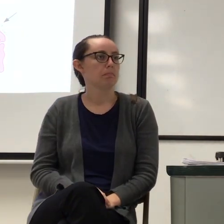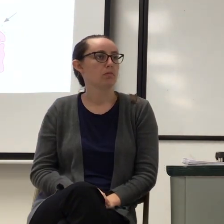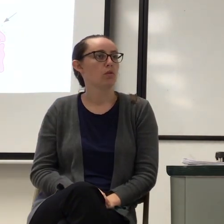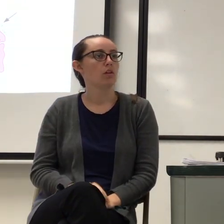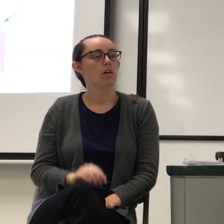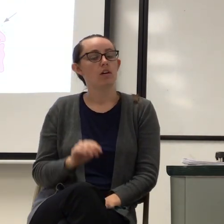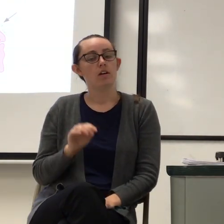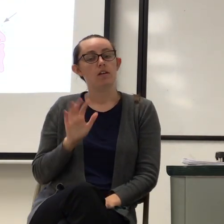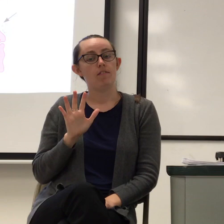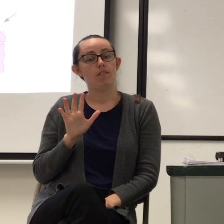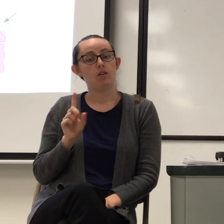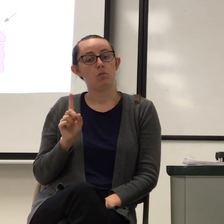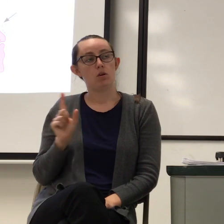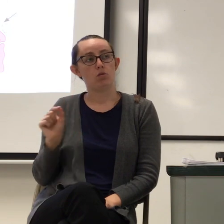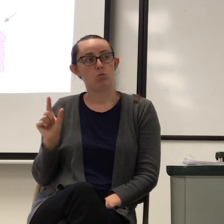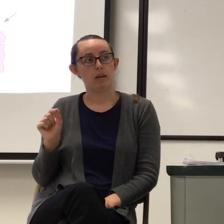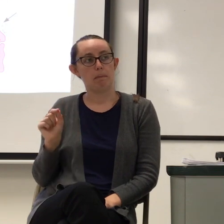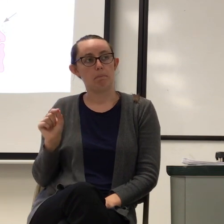5120.